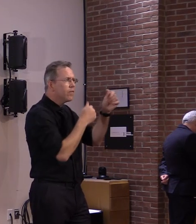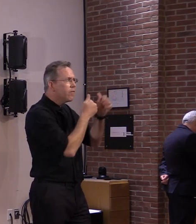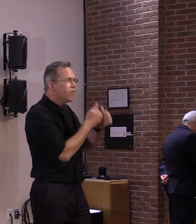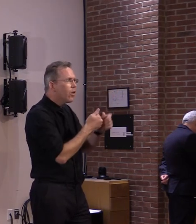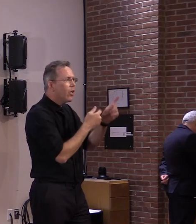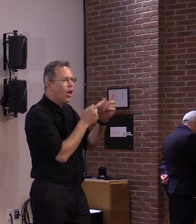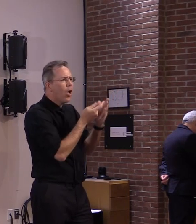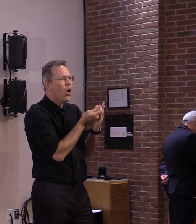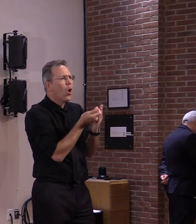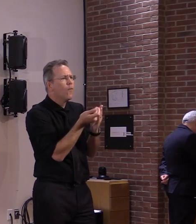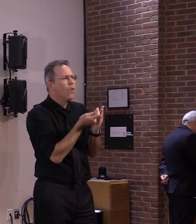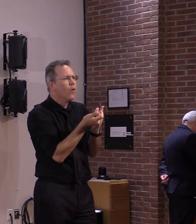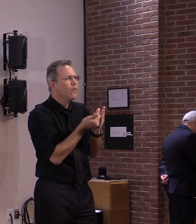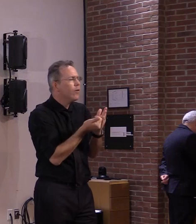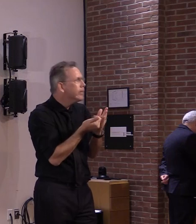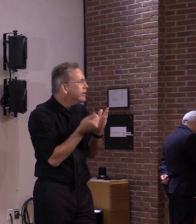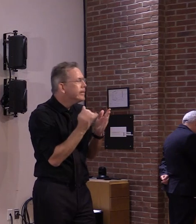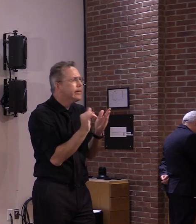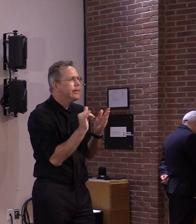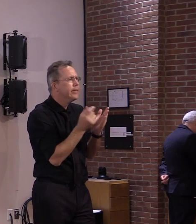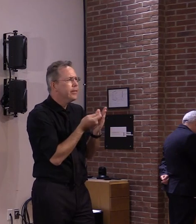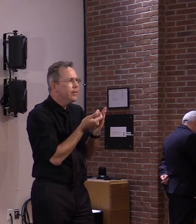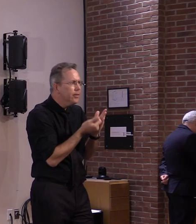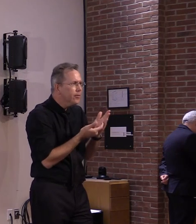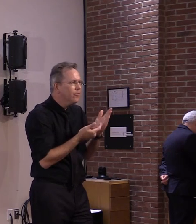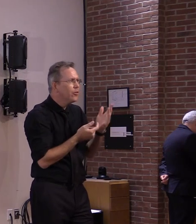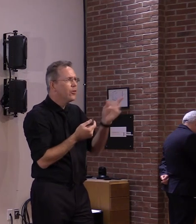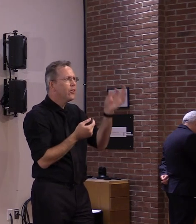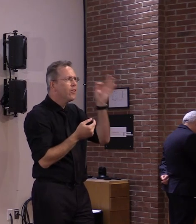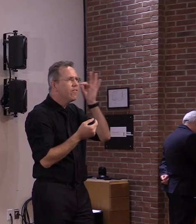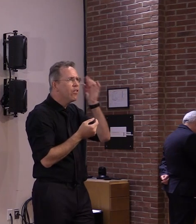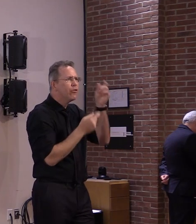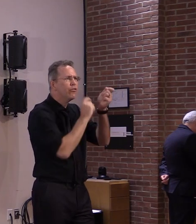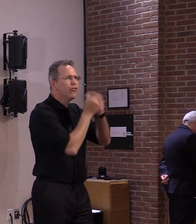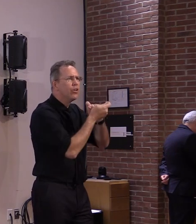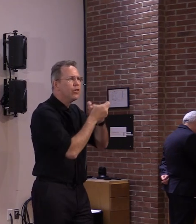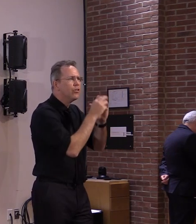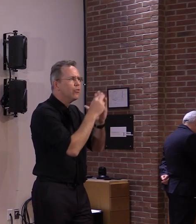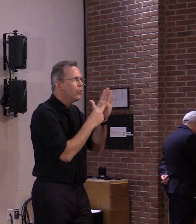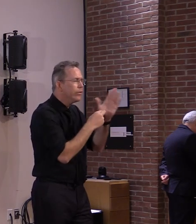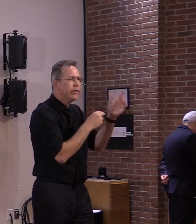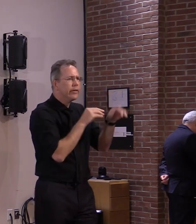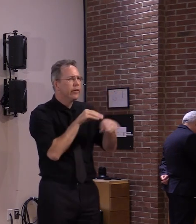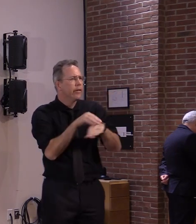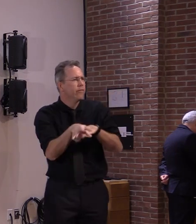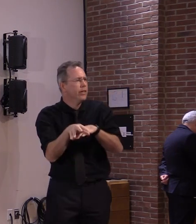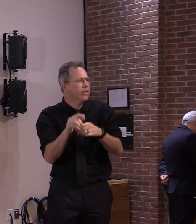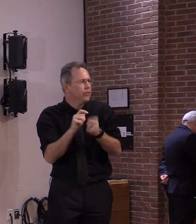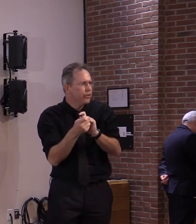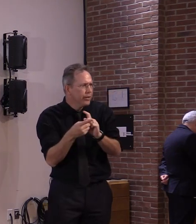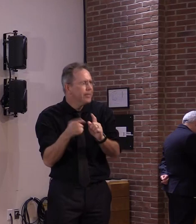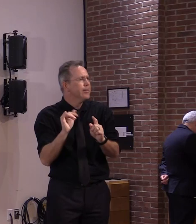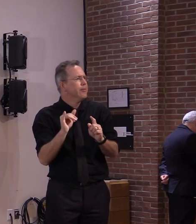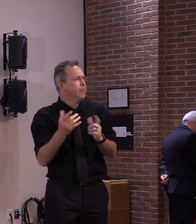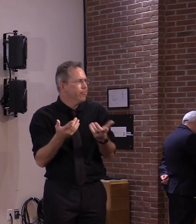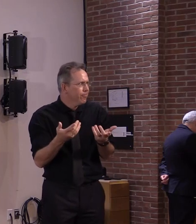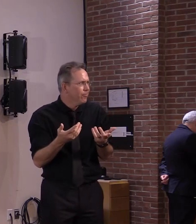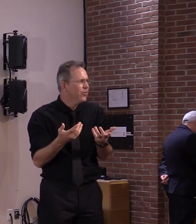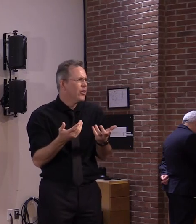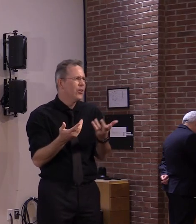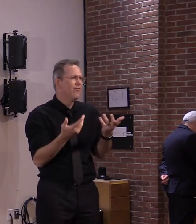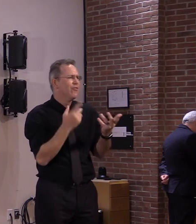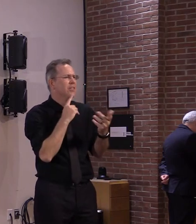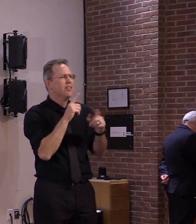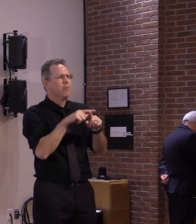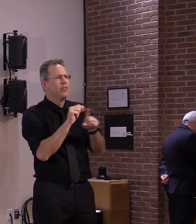So under the federal guidance, they have to be placed in overpayment for the federal money they received. And so